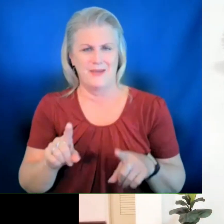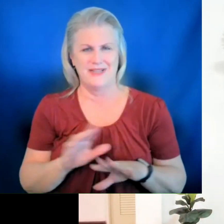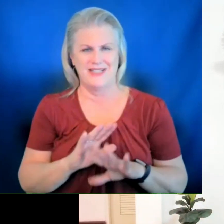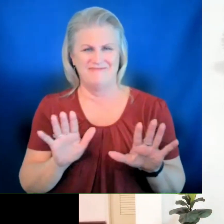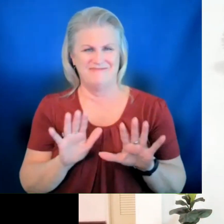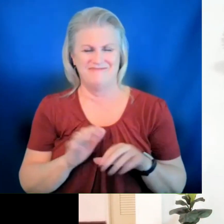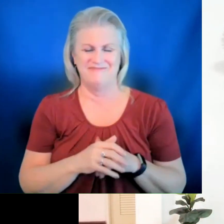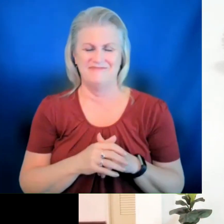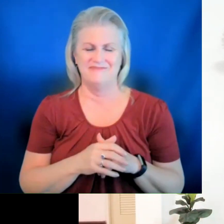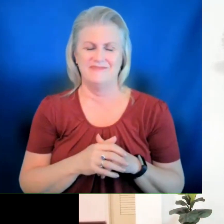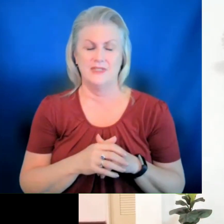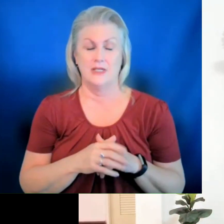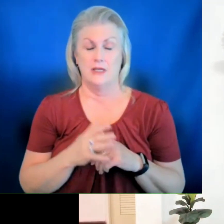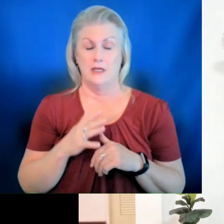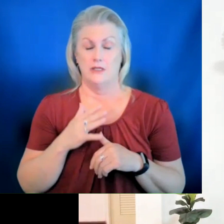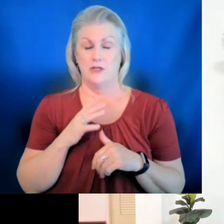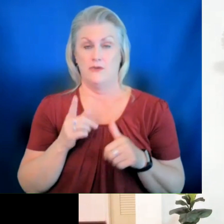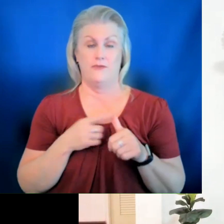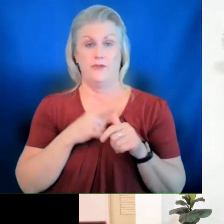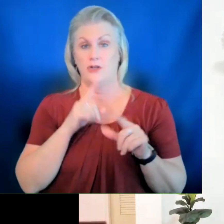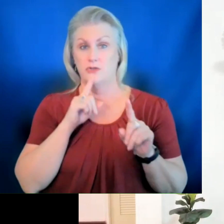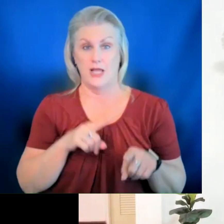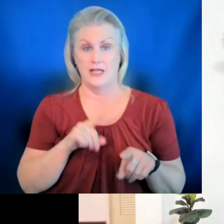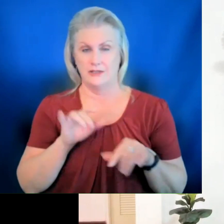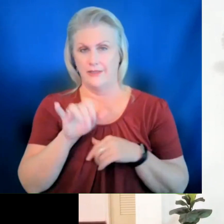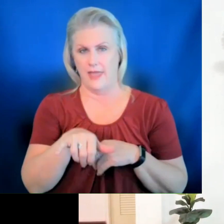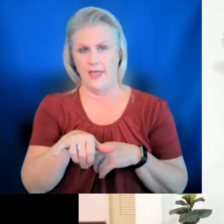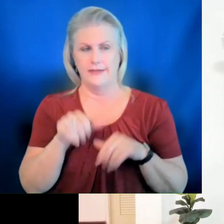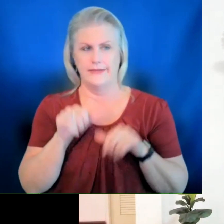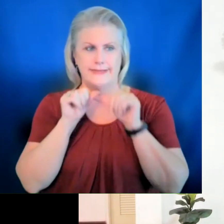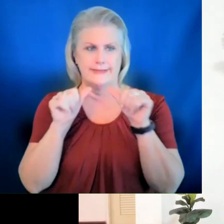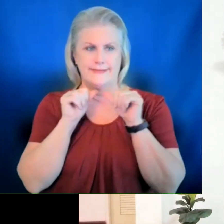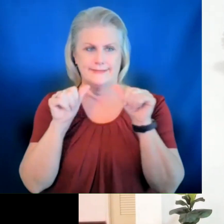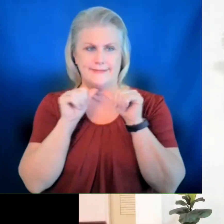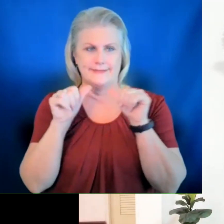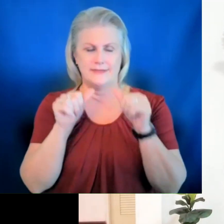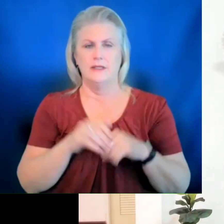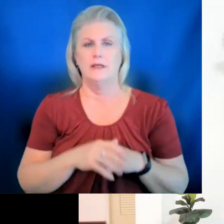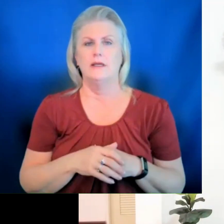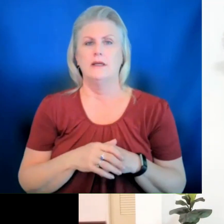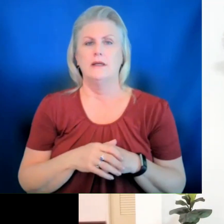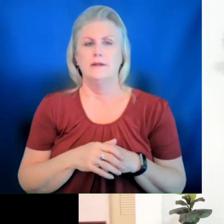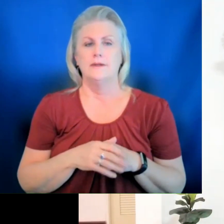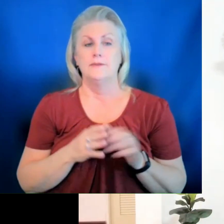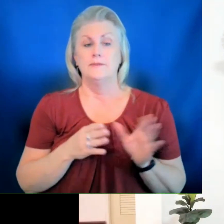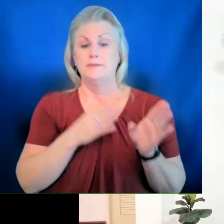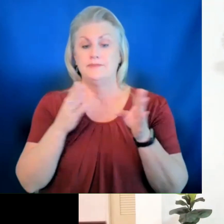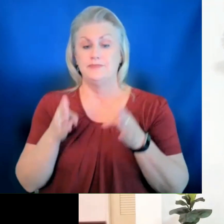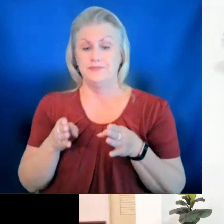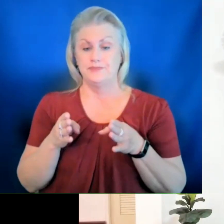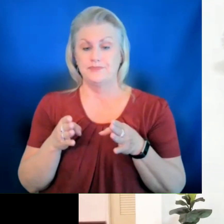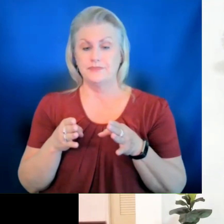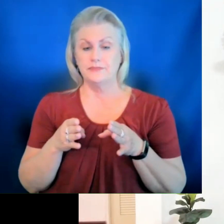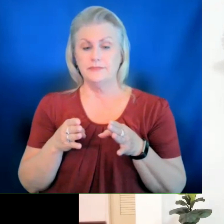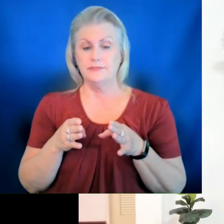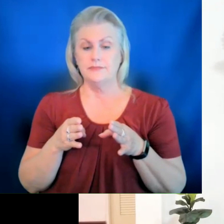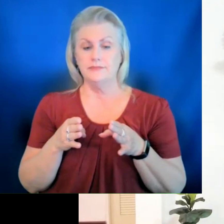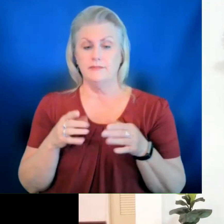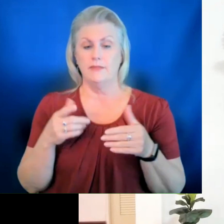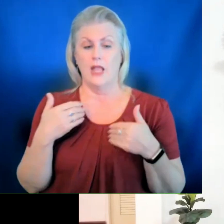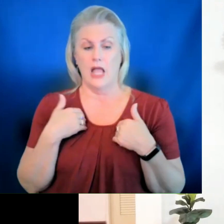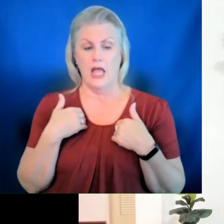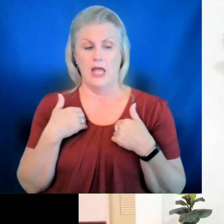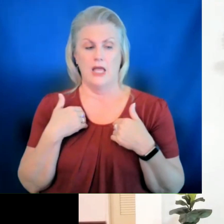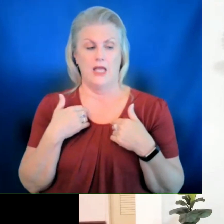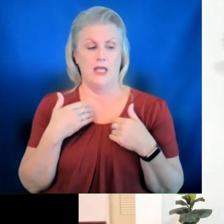It's it's not happening. So the first reaction was the denial. After the